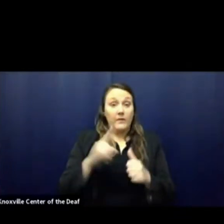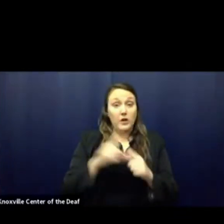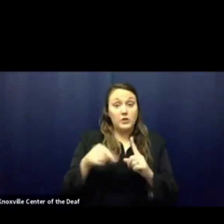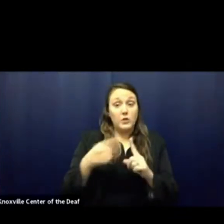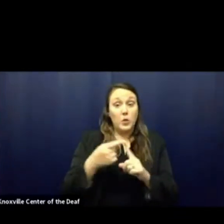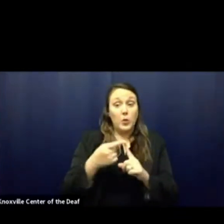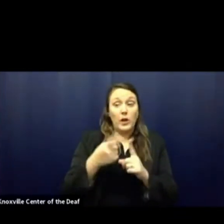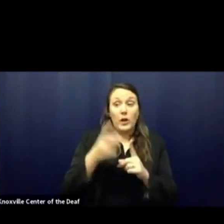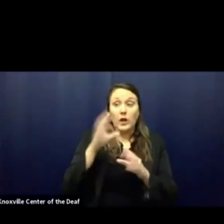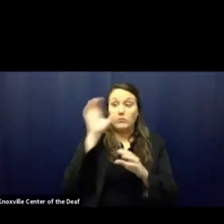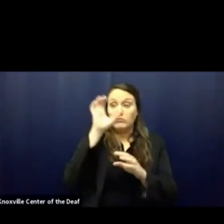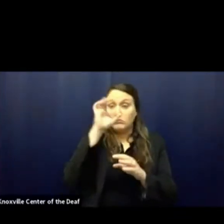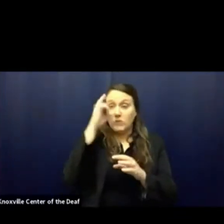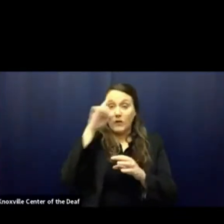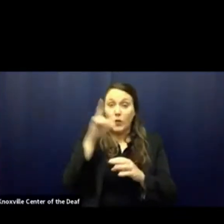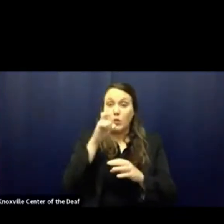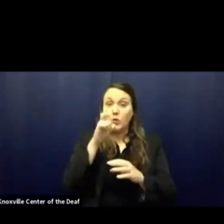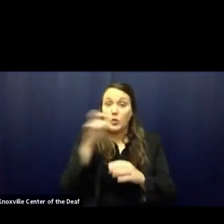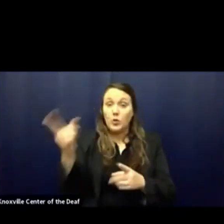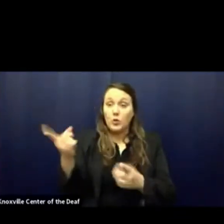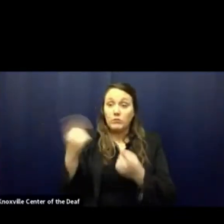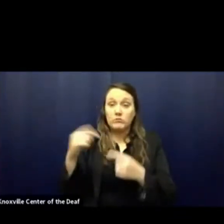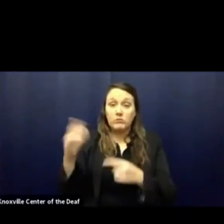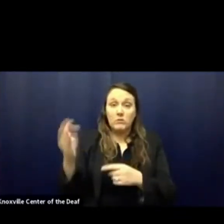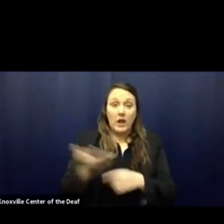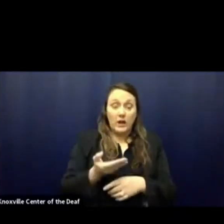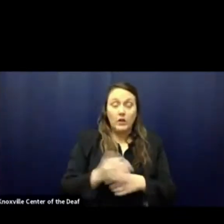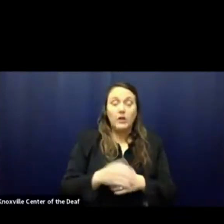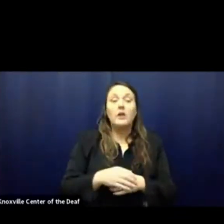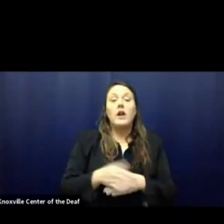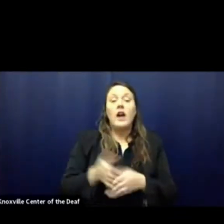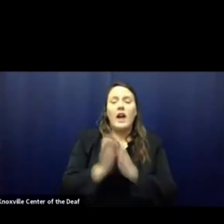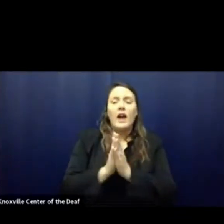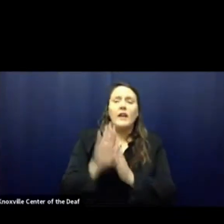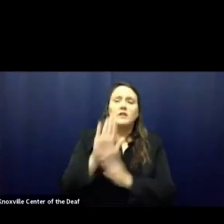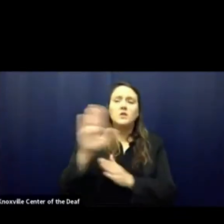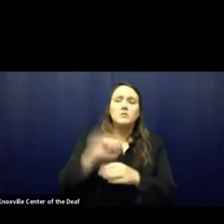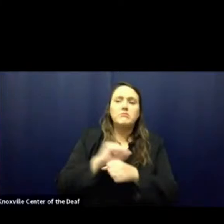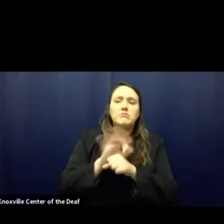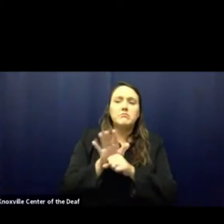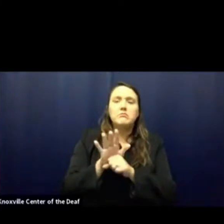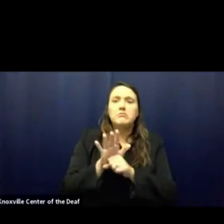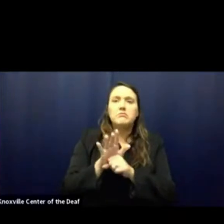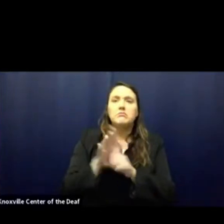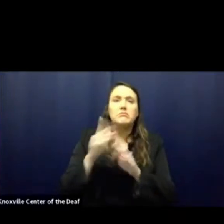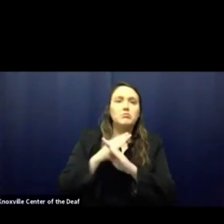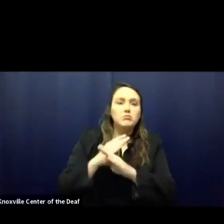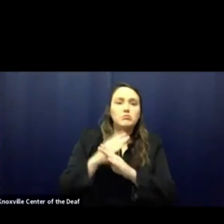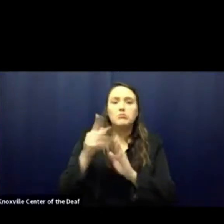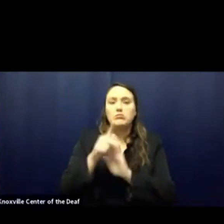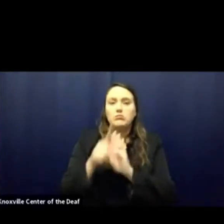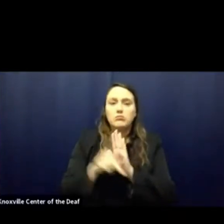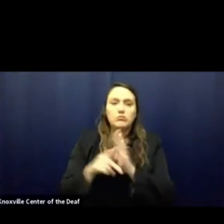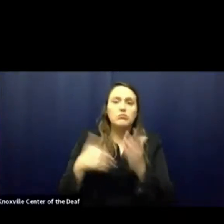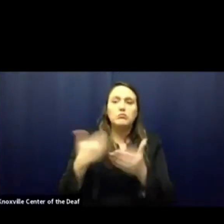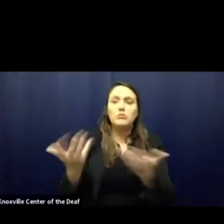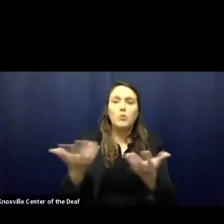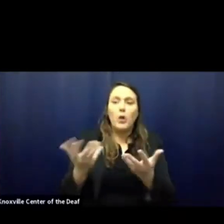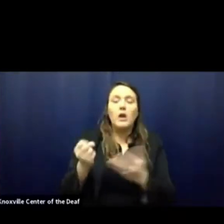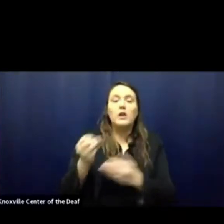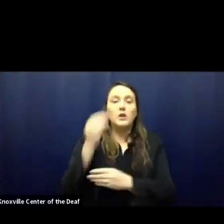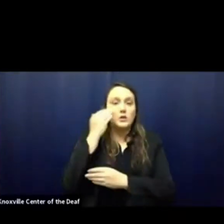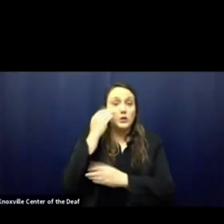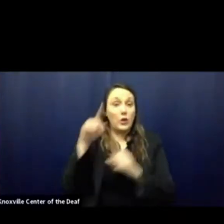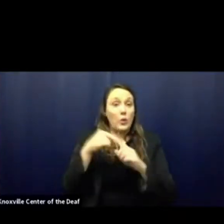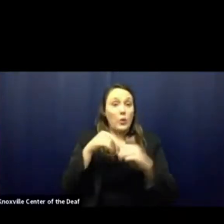ask the company what their COVID protocols are. This will help ensure you have folks in your home who are looking out for the safety of